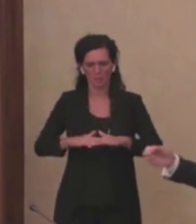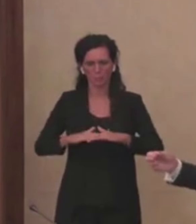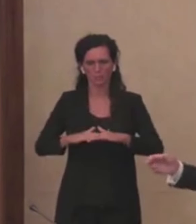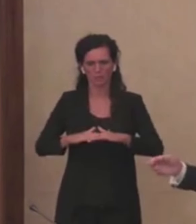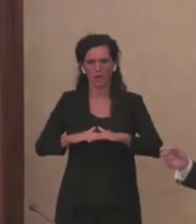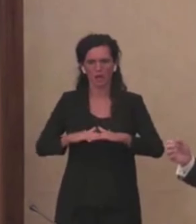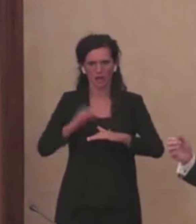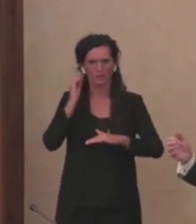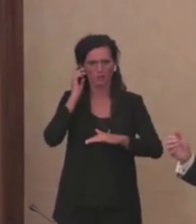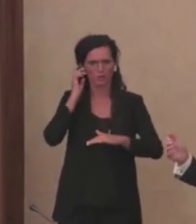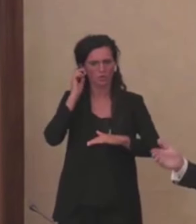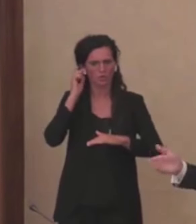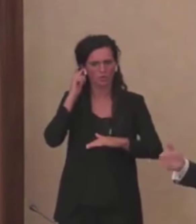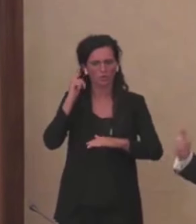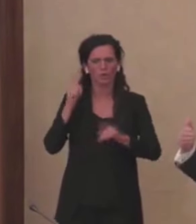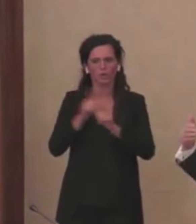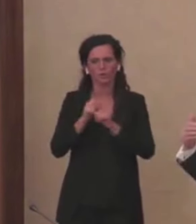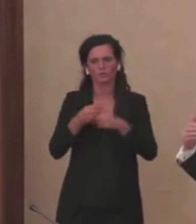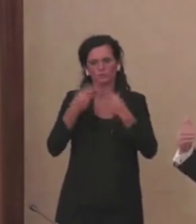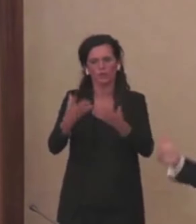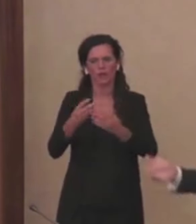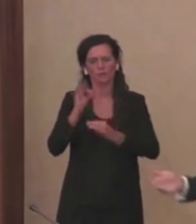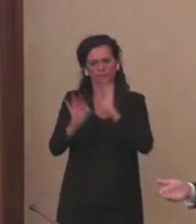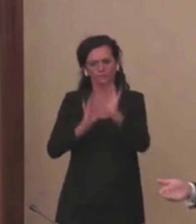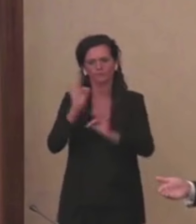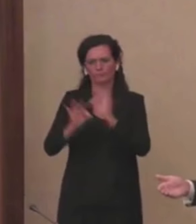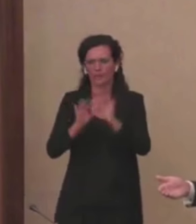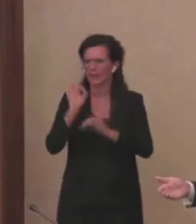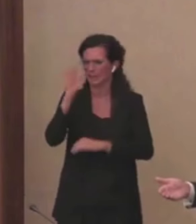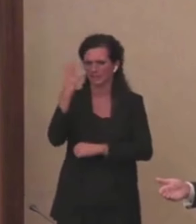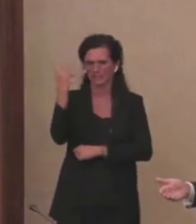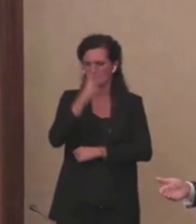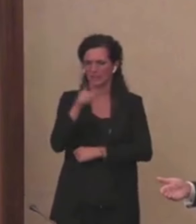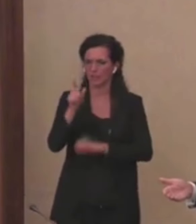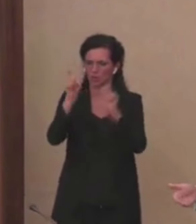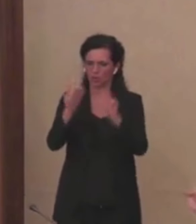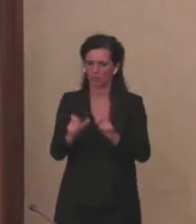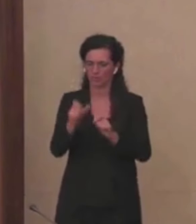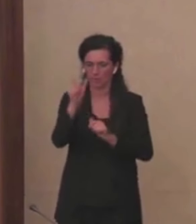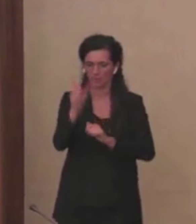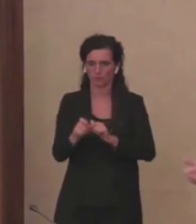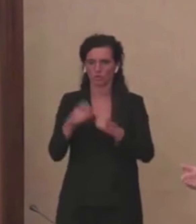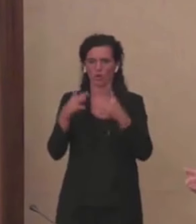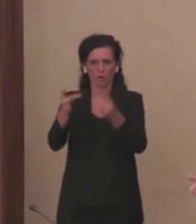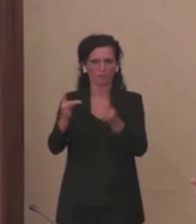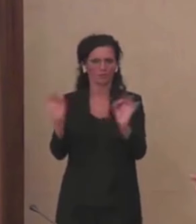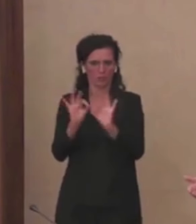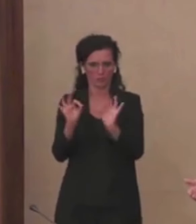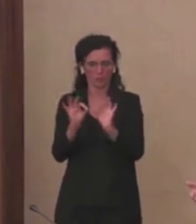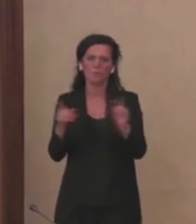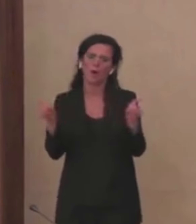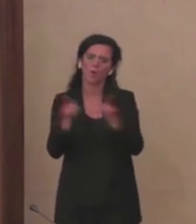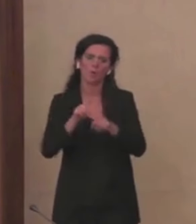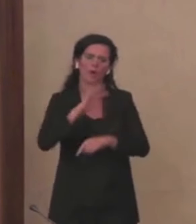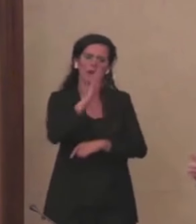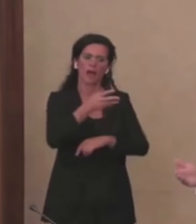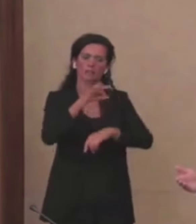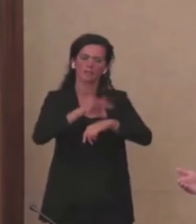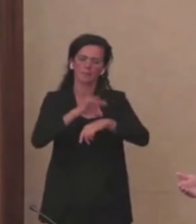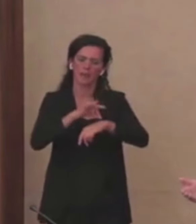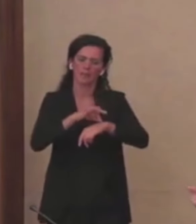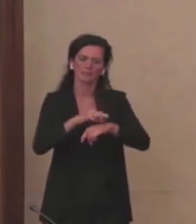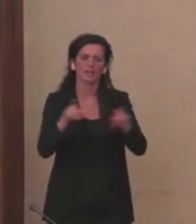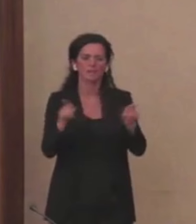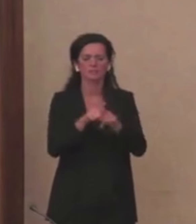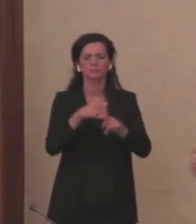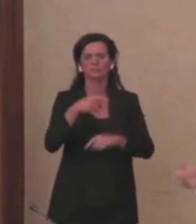some other diseases like MECFS. So we've expanded our program from